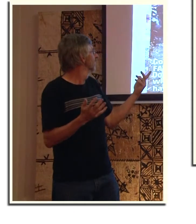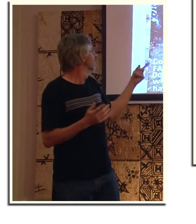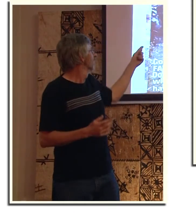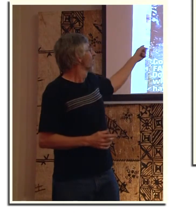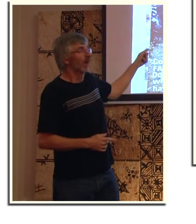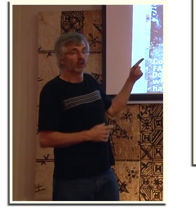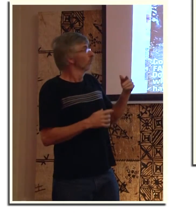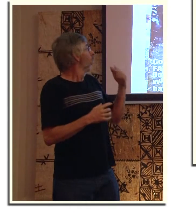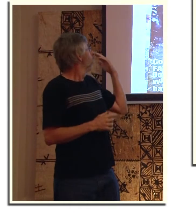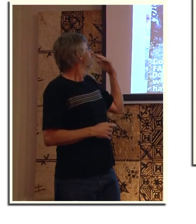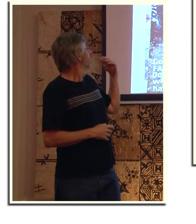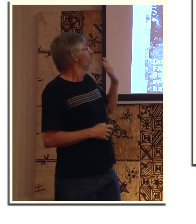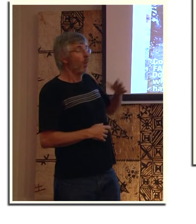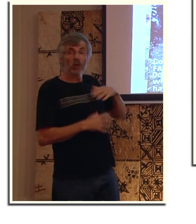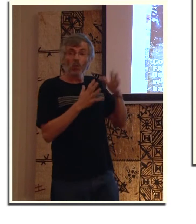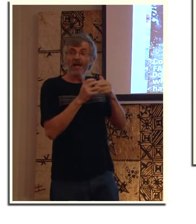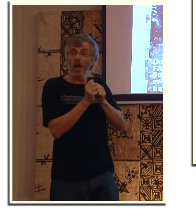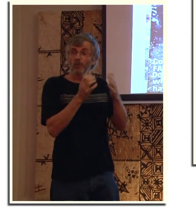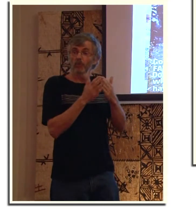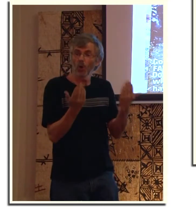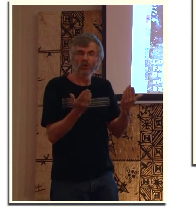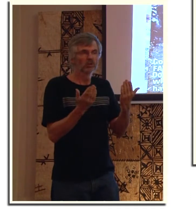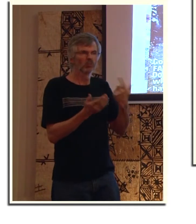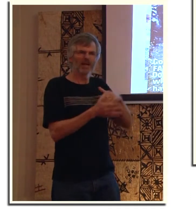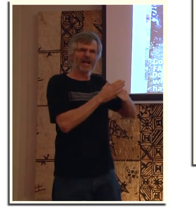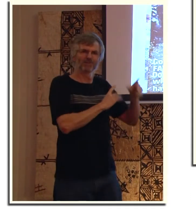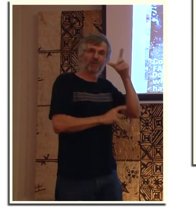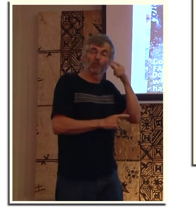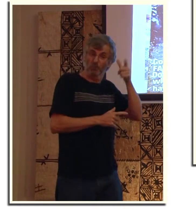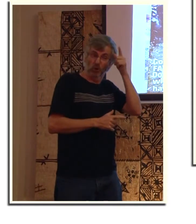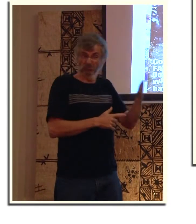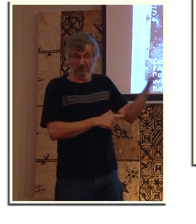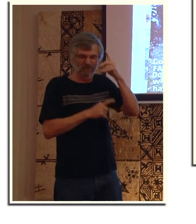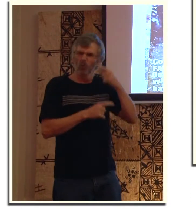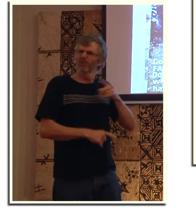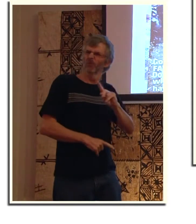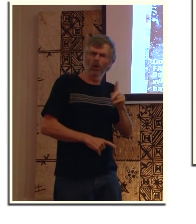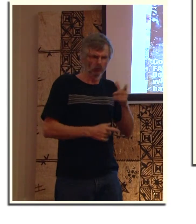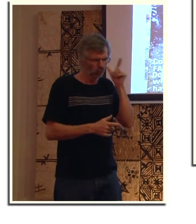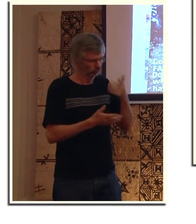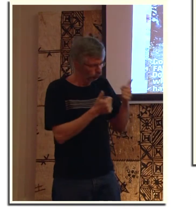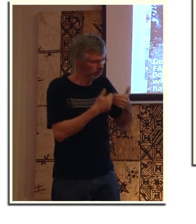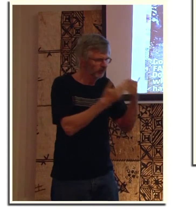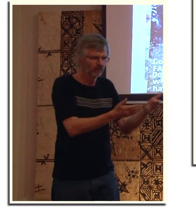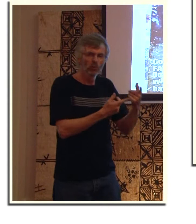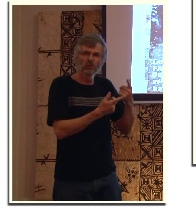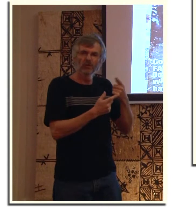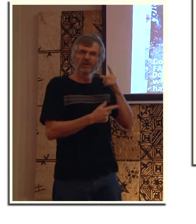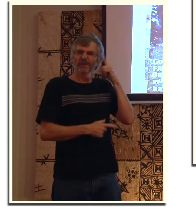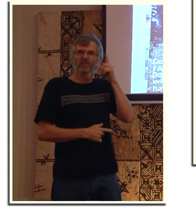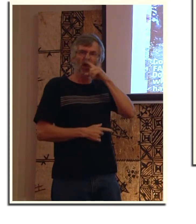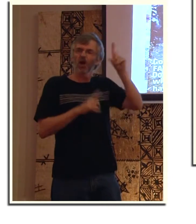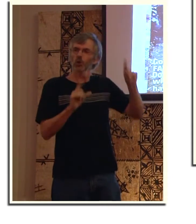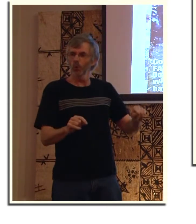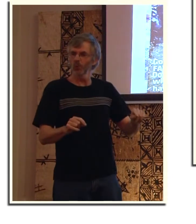magazine, my photo was in there. My boss said that he wanted to tell everybody and show New Zealand that deaf can